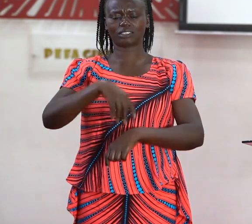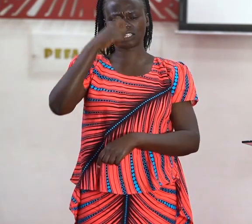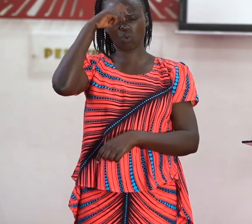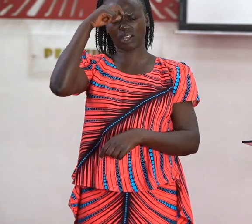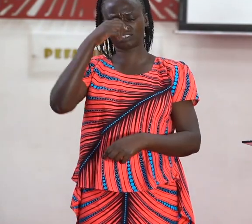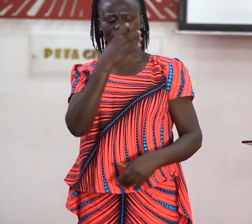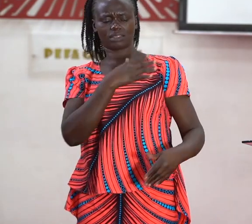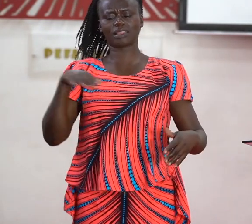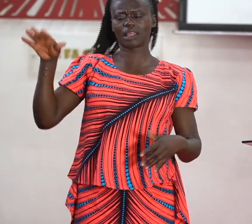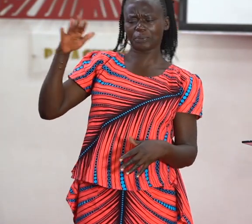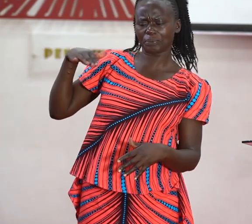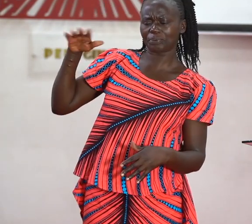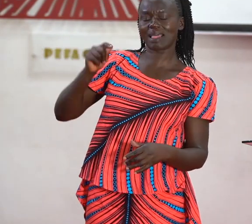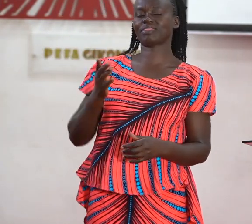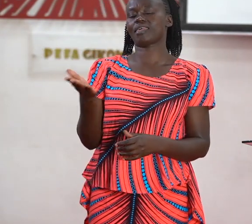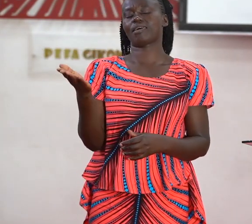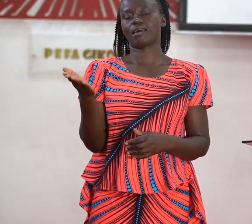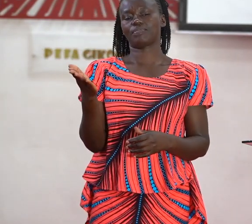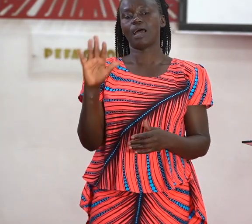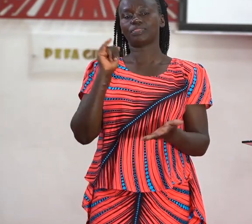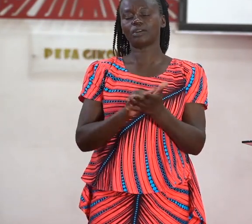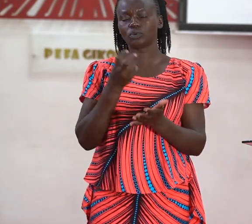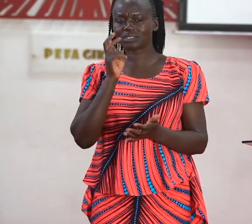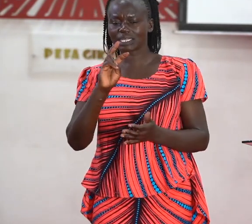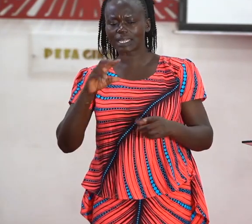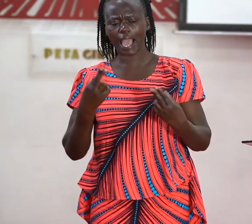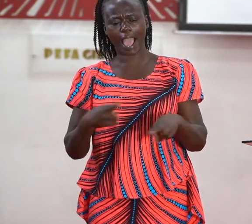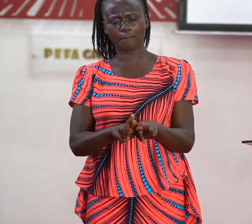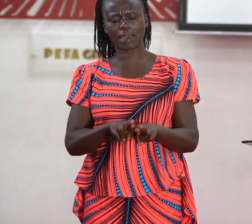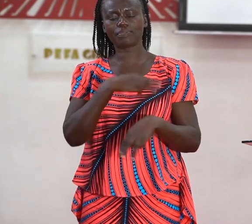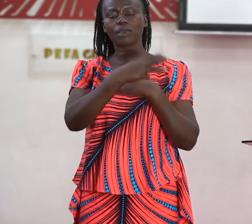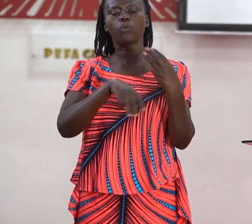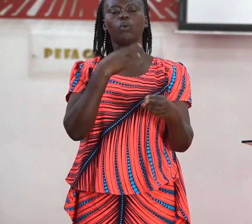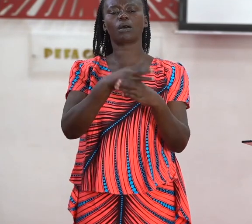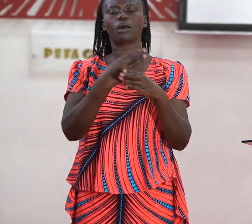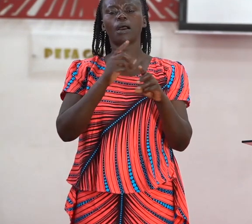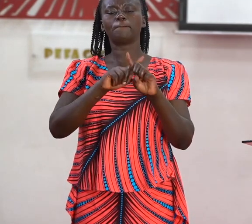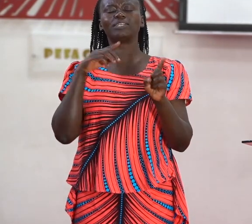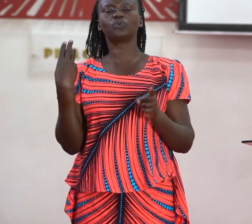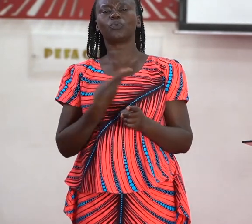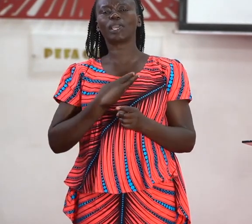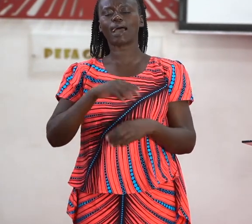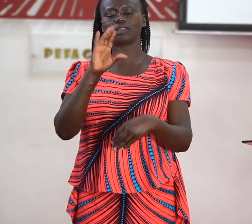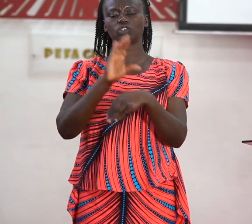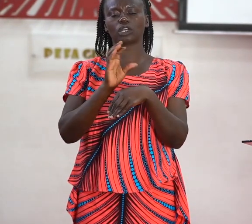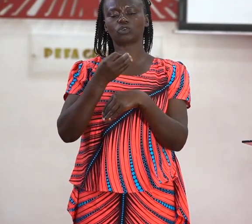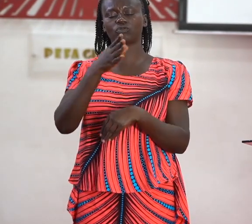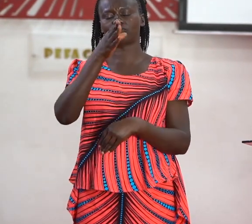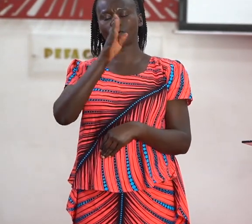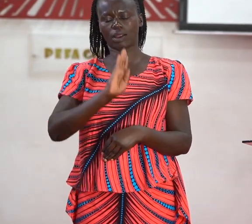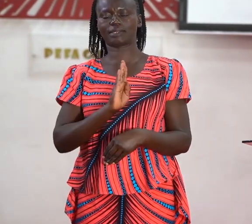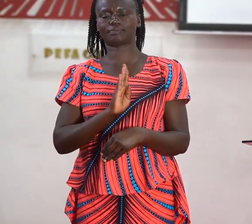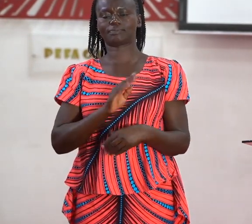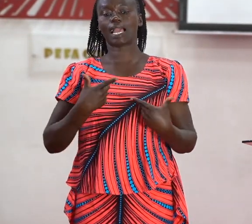we have seen happening in the world. But us, we are the temple of the living God.